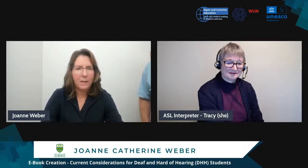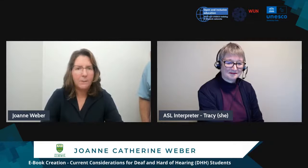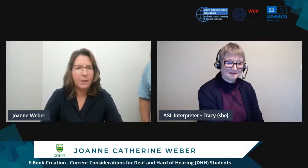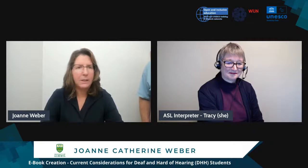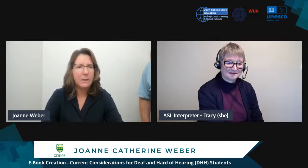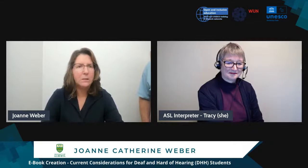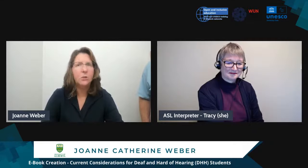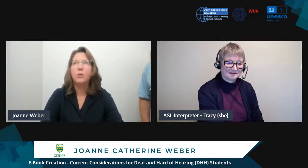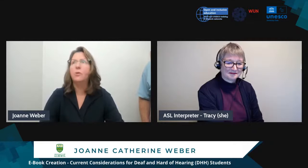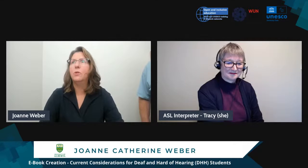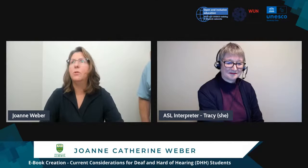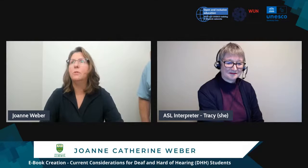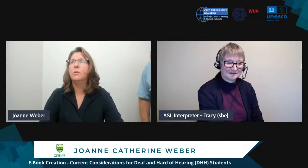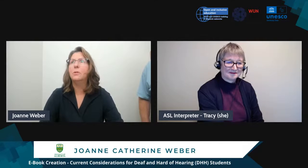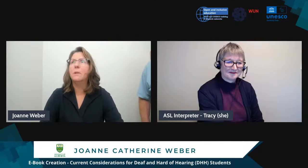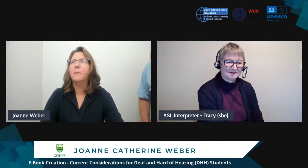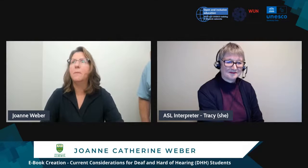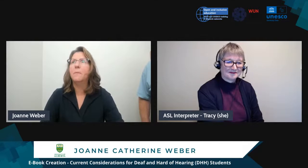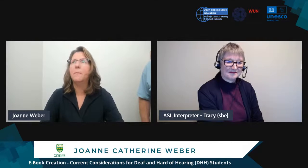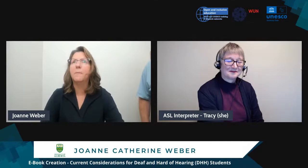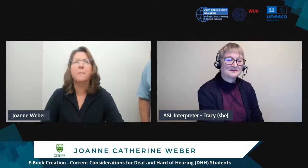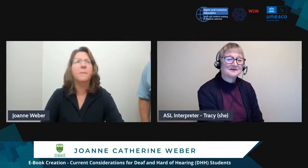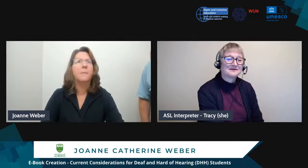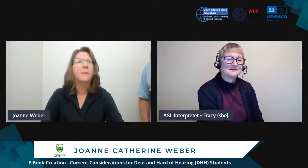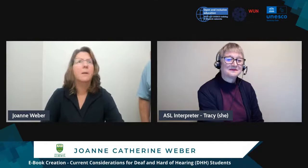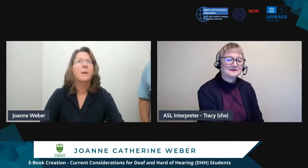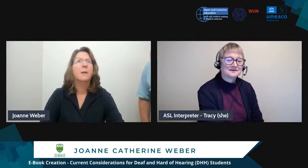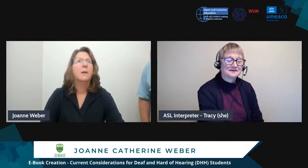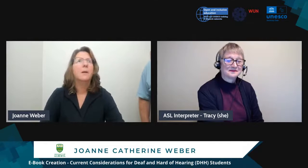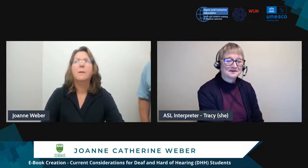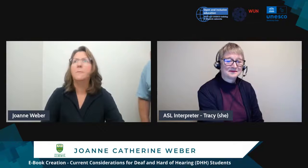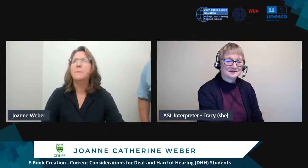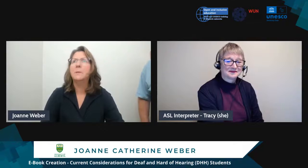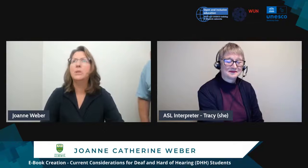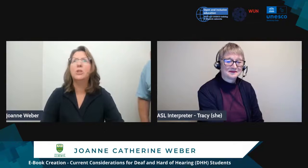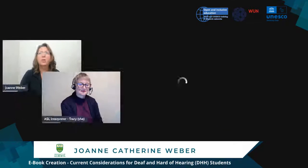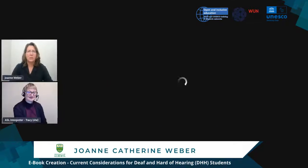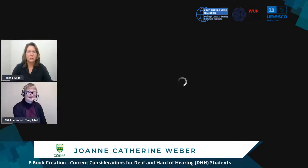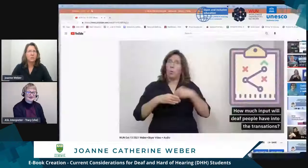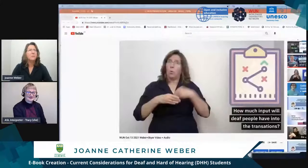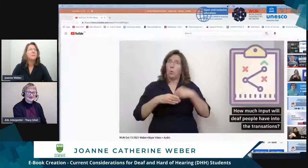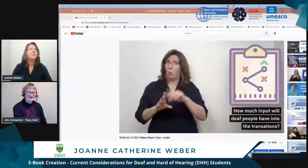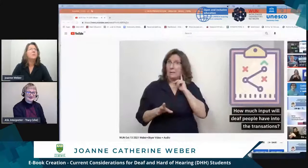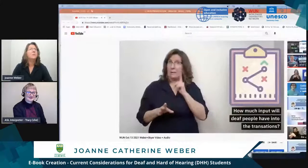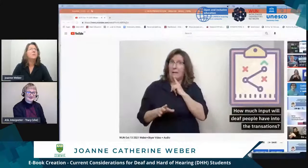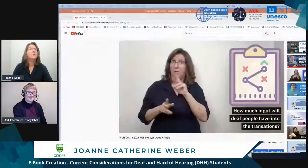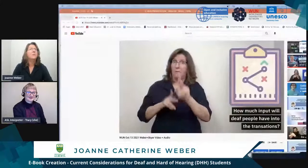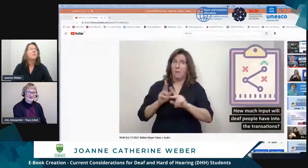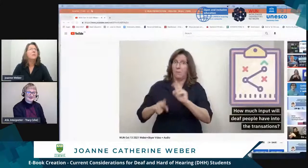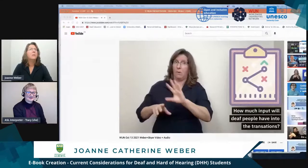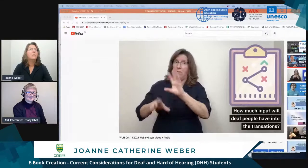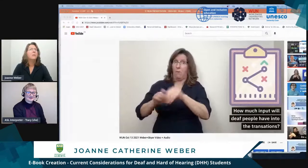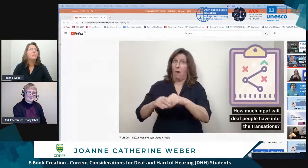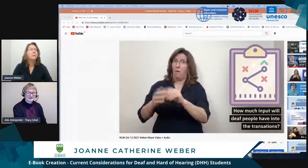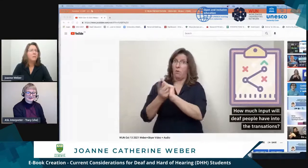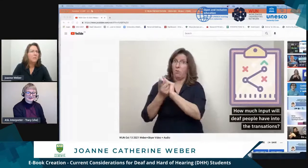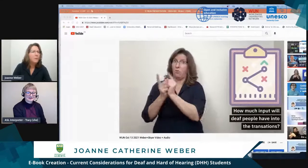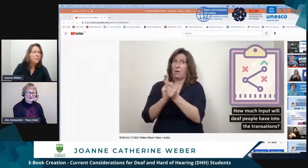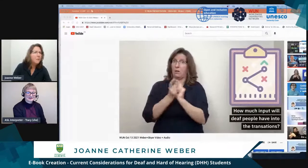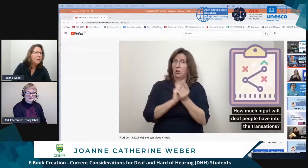I don't know why I'm getting into YouTube. Just a minute. In this regard, it is important that deaf people are involved in the